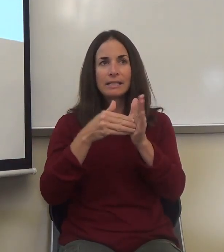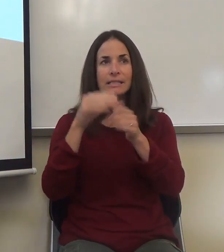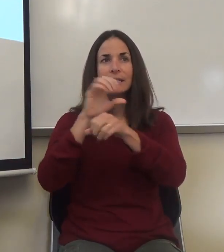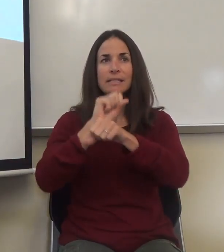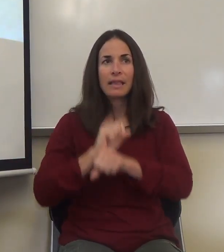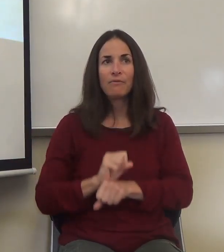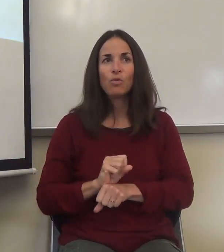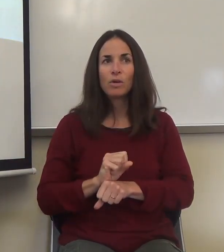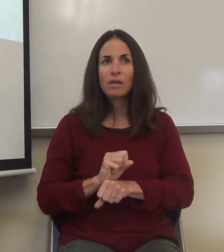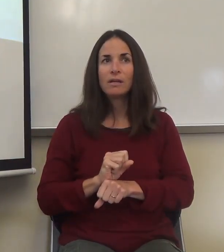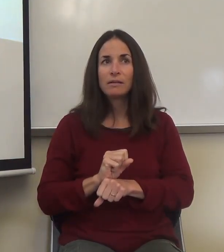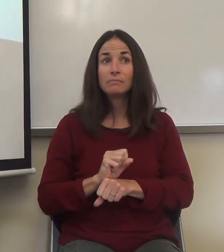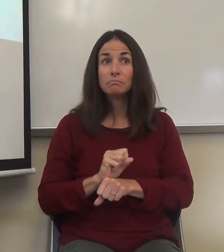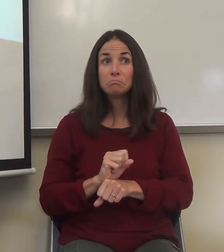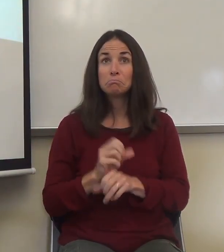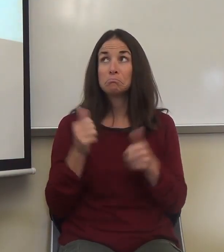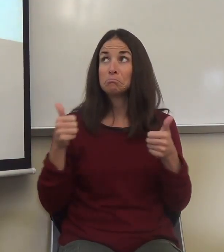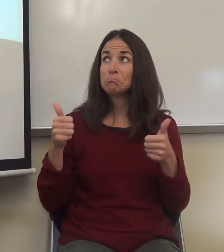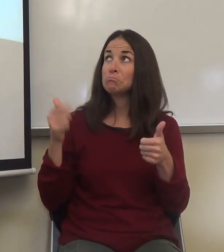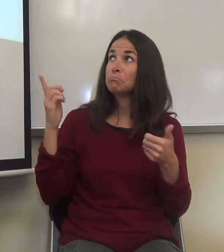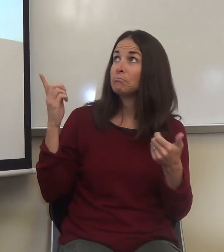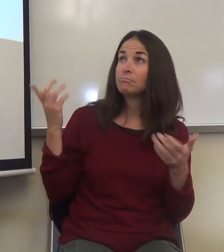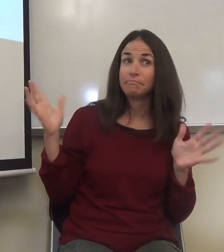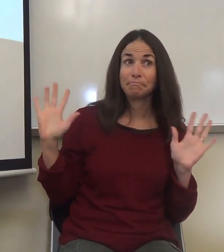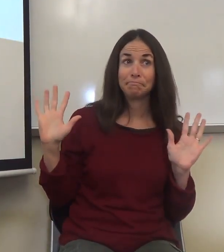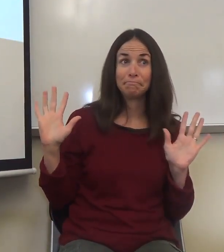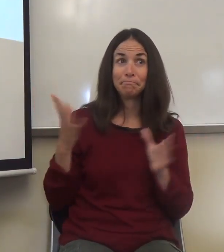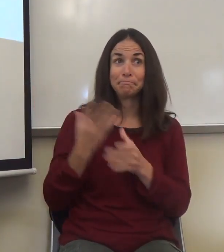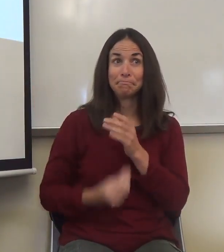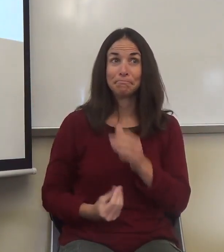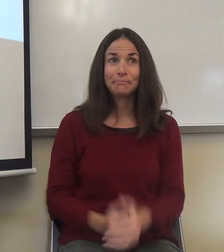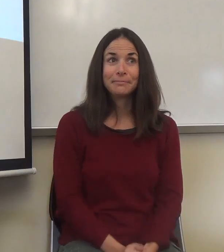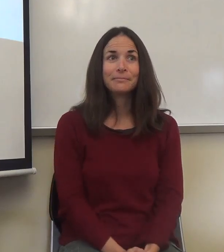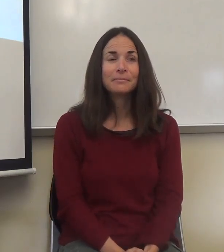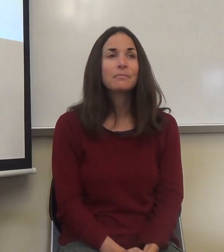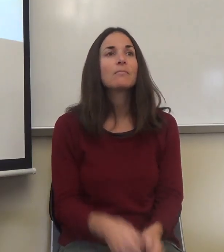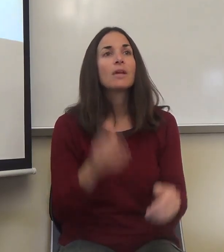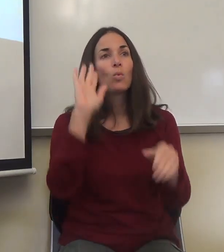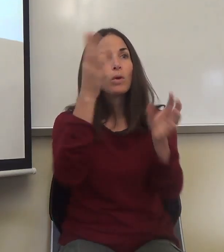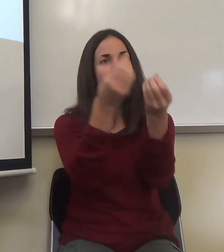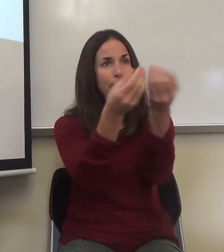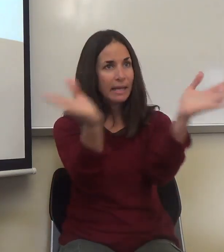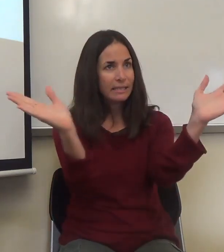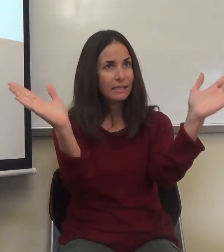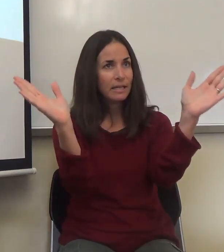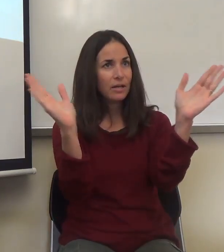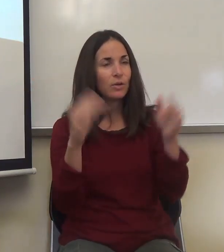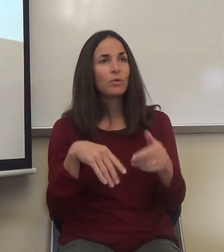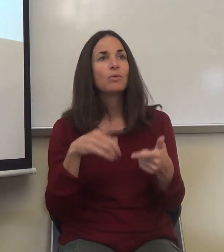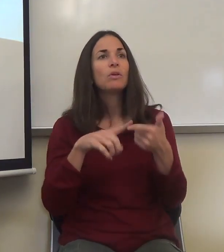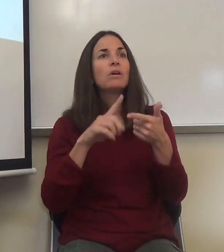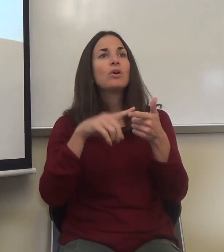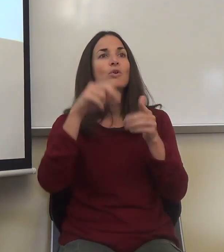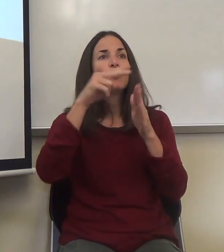so this means people, remember INST means a person. So